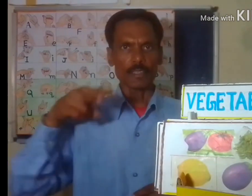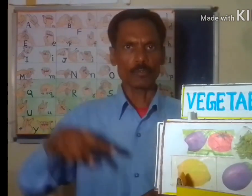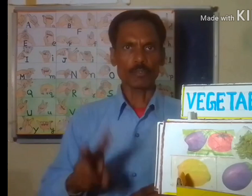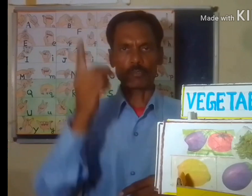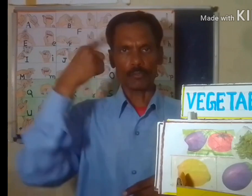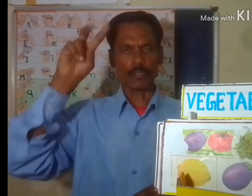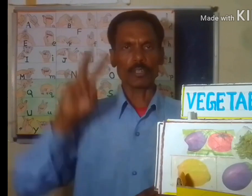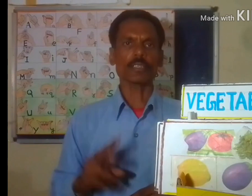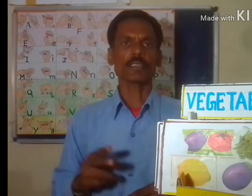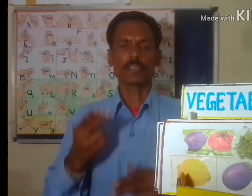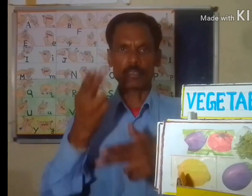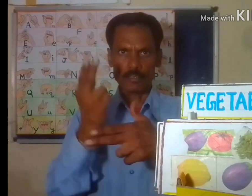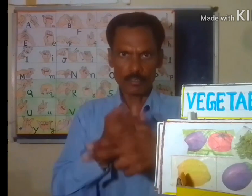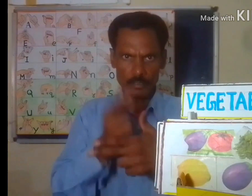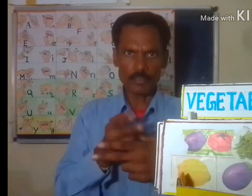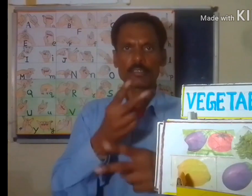V for